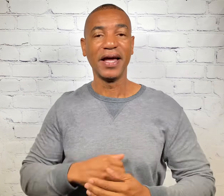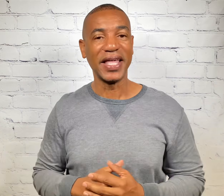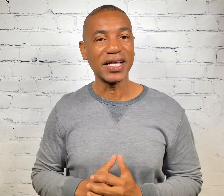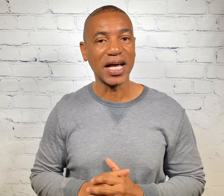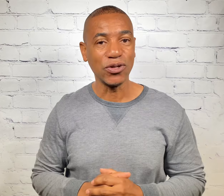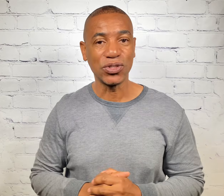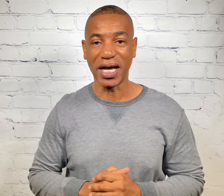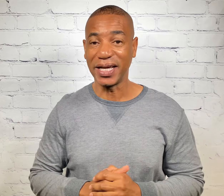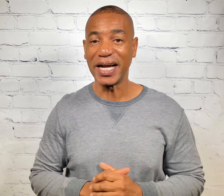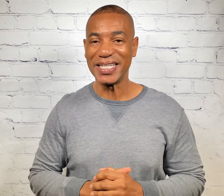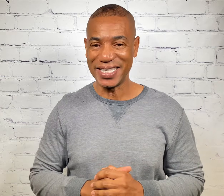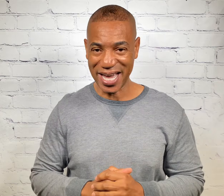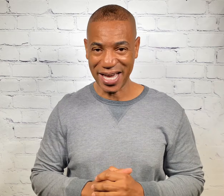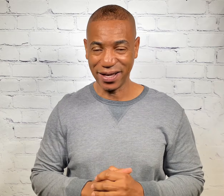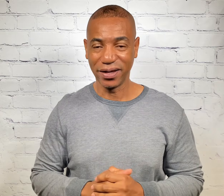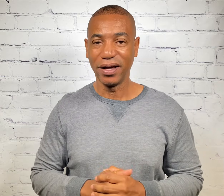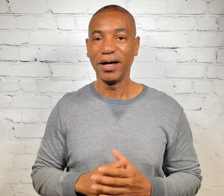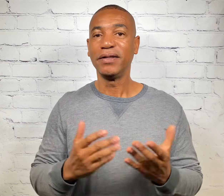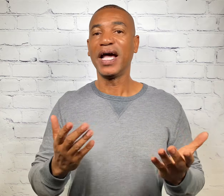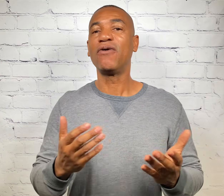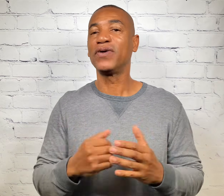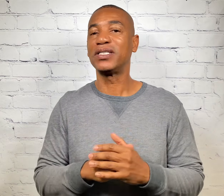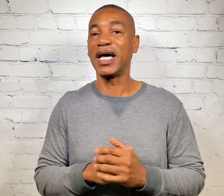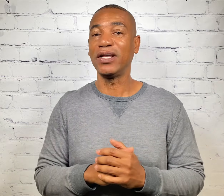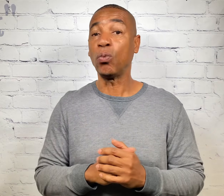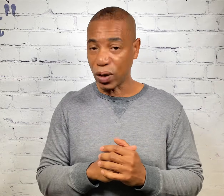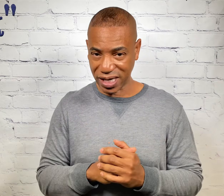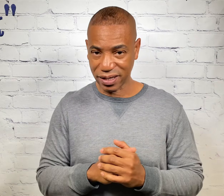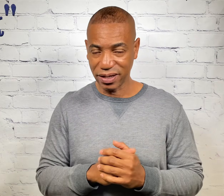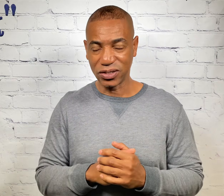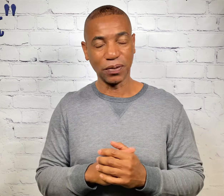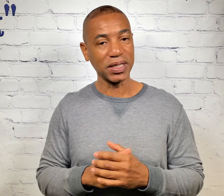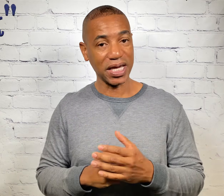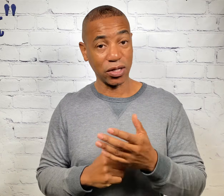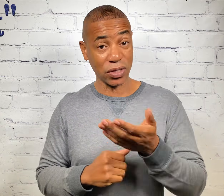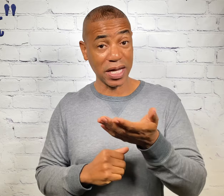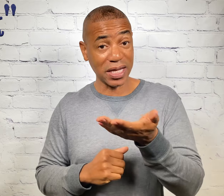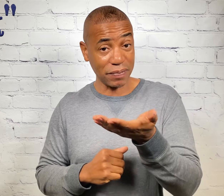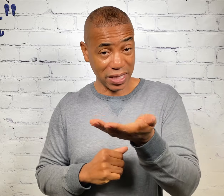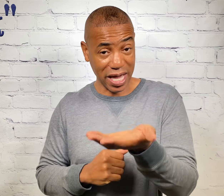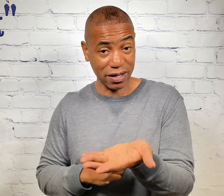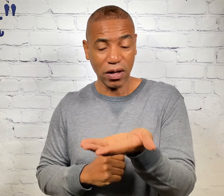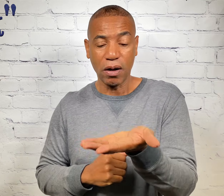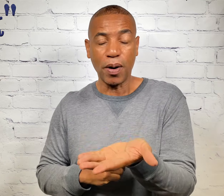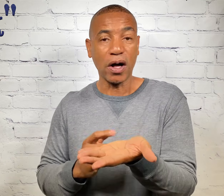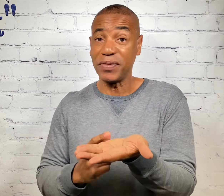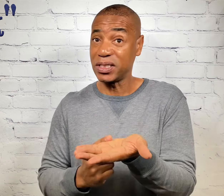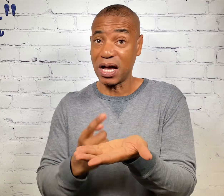That is how you sign day. Now for the sign week, simply take your non-dominant hand, palm this time